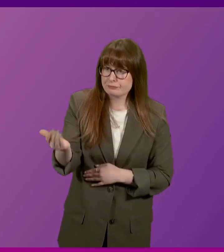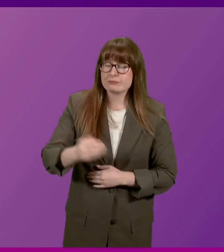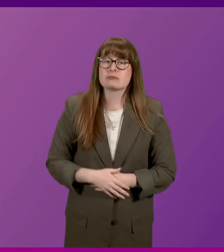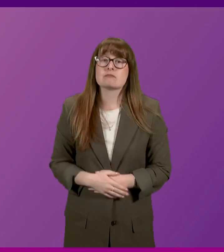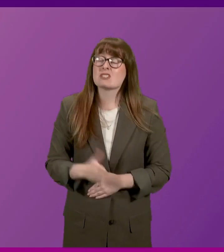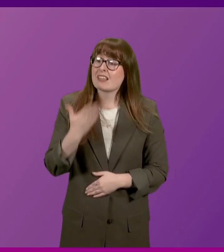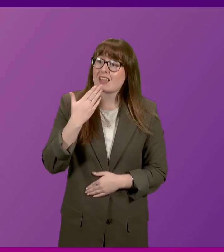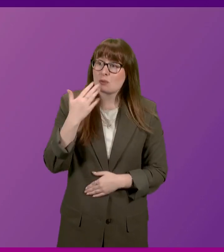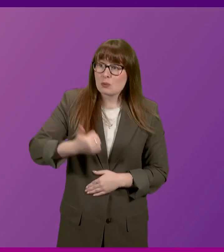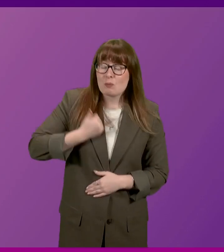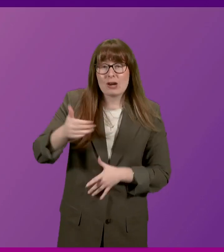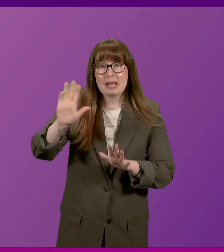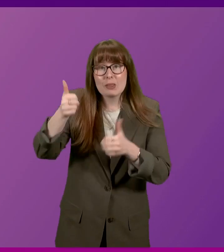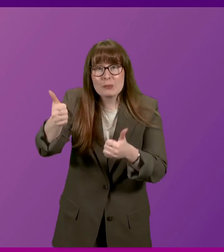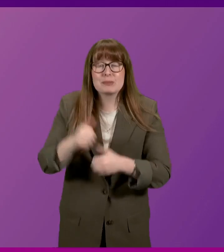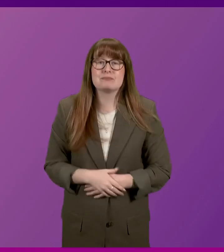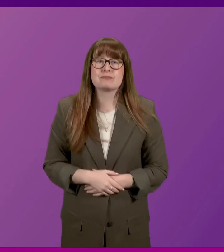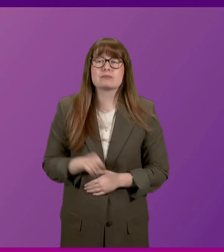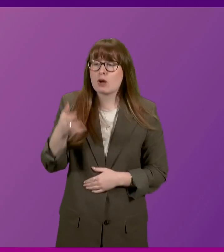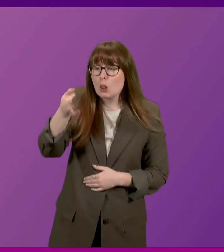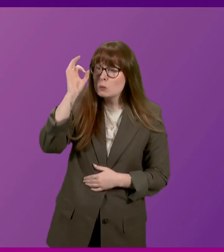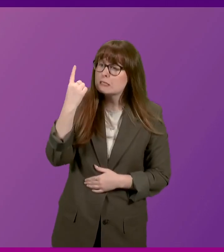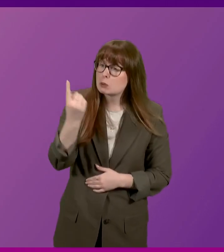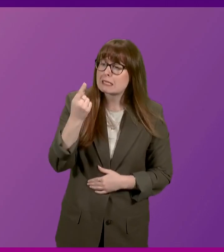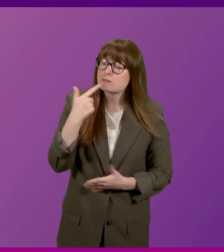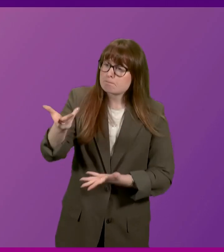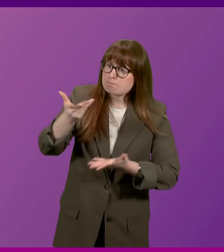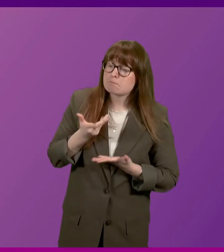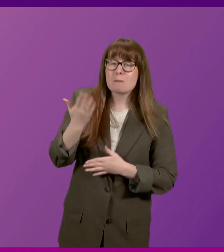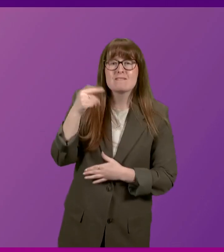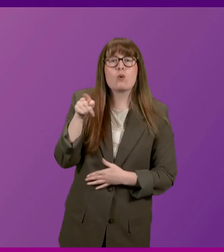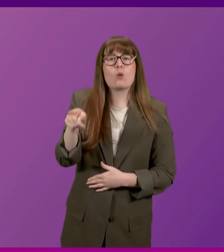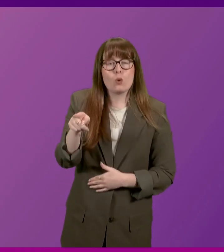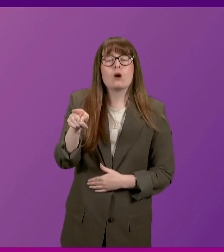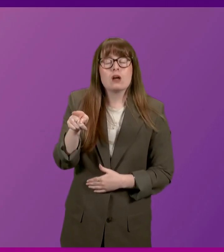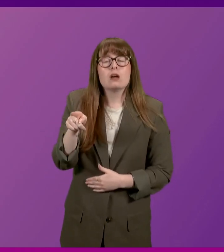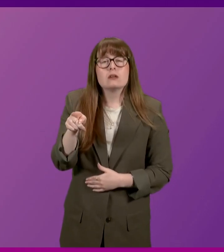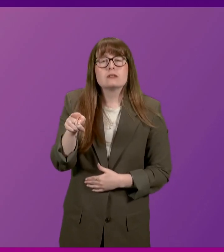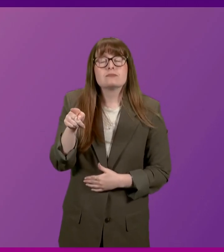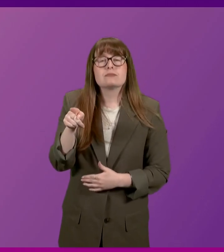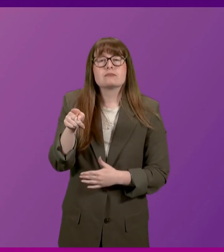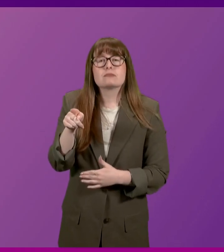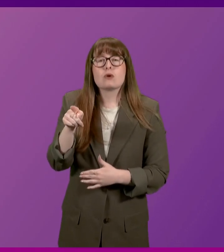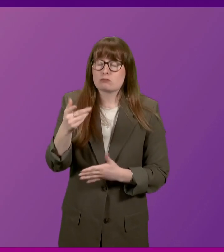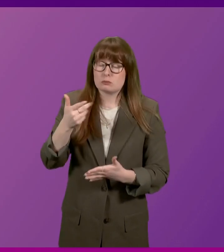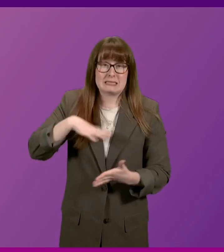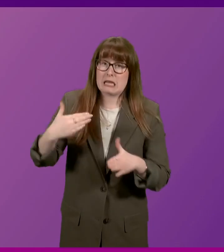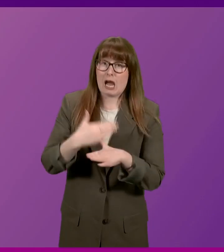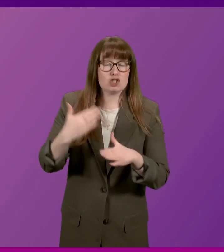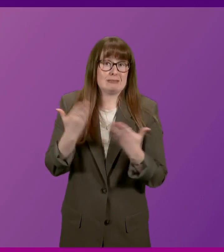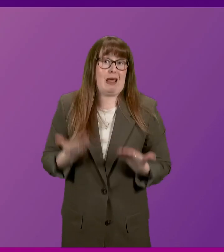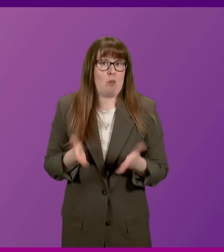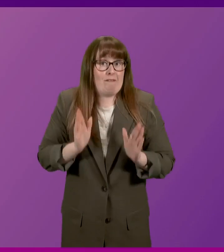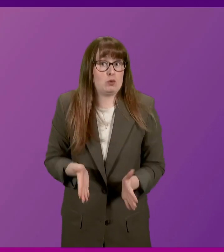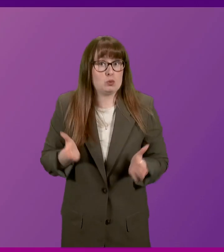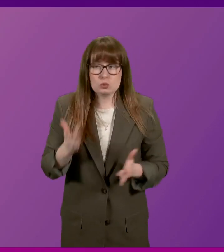and good morning, panel. Lucy, you said in your earlier comments that we need action now.